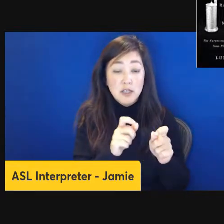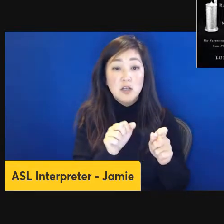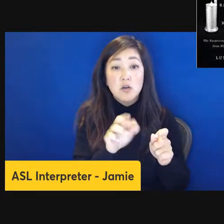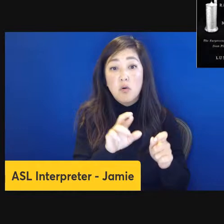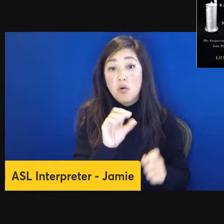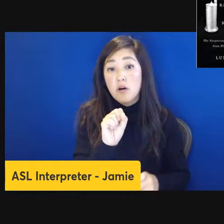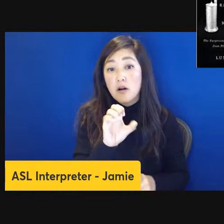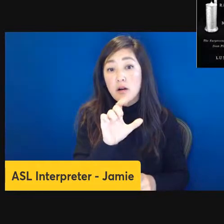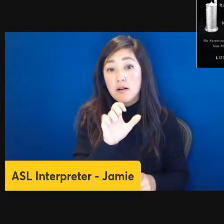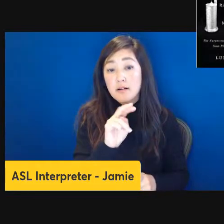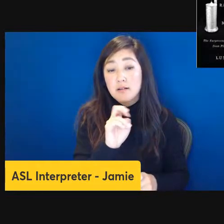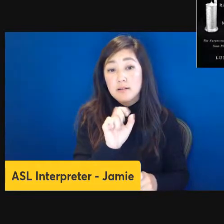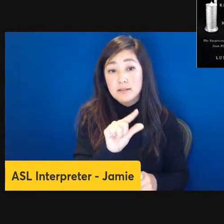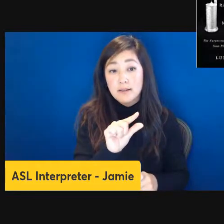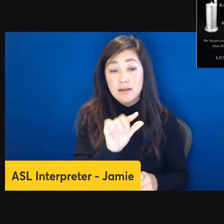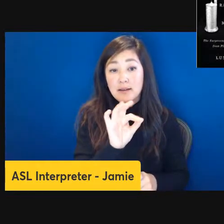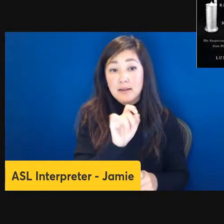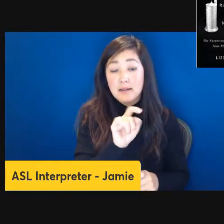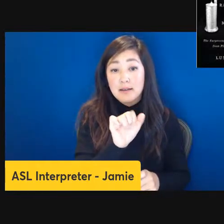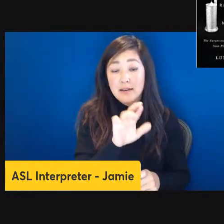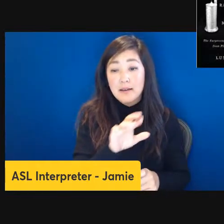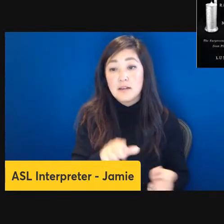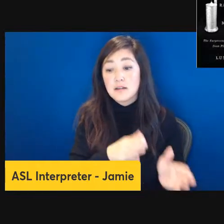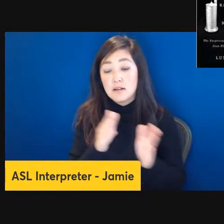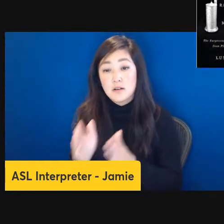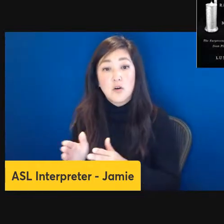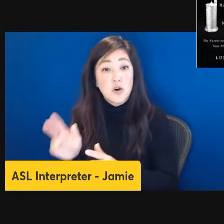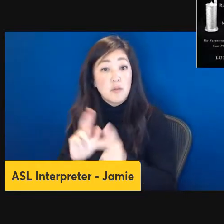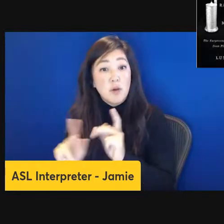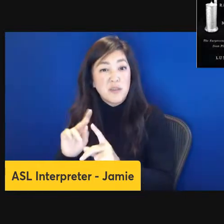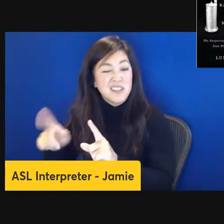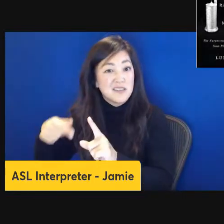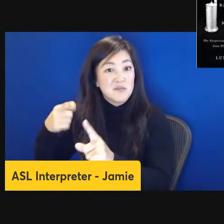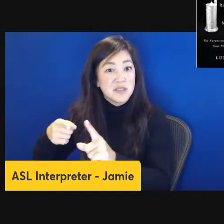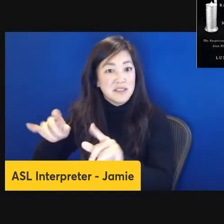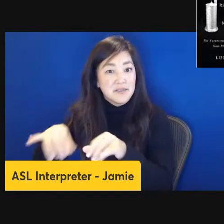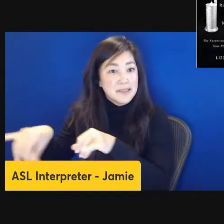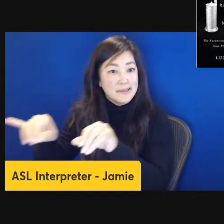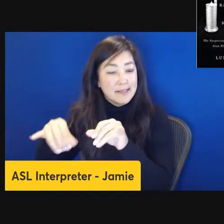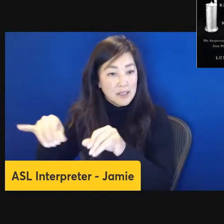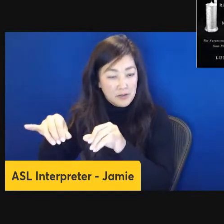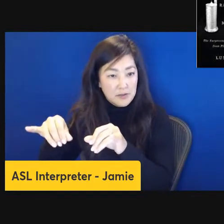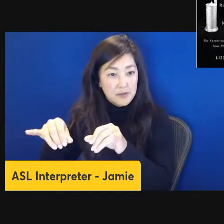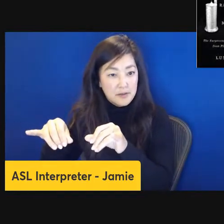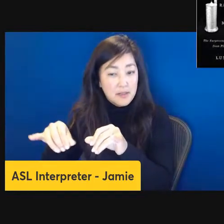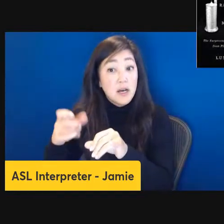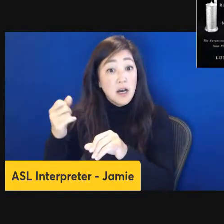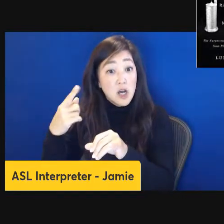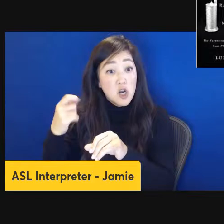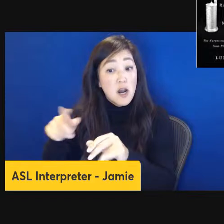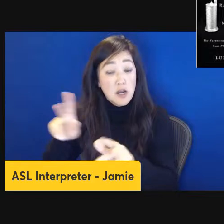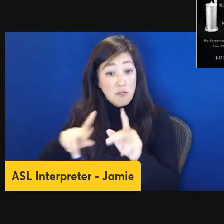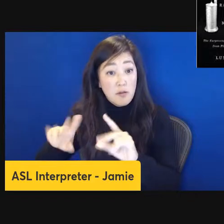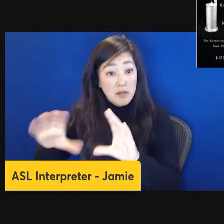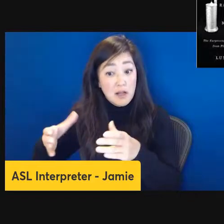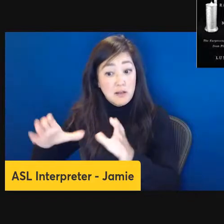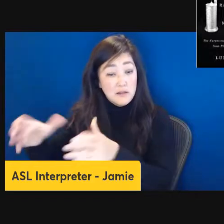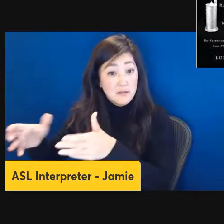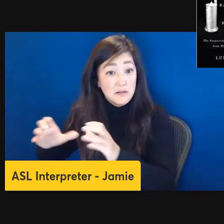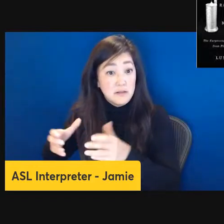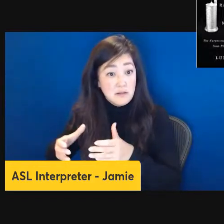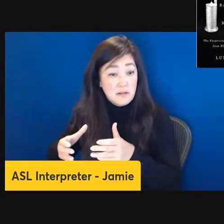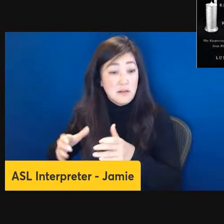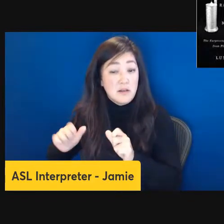factor, or population-specific standards, based on the notion that populations can be